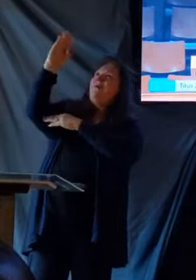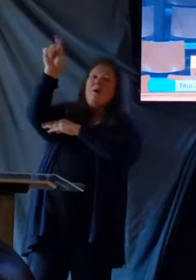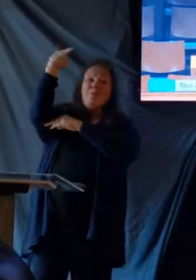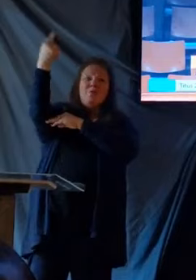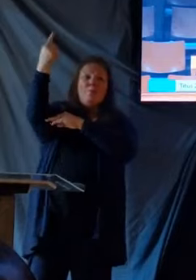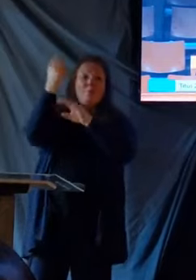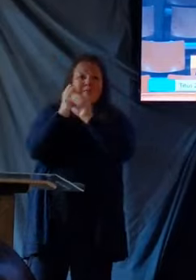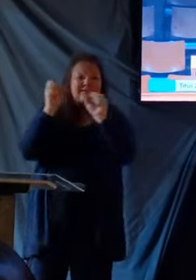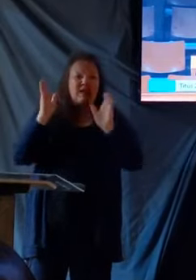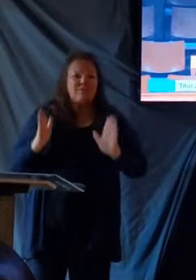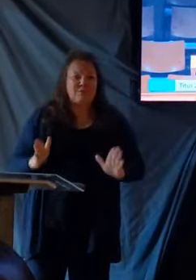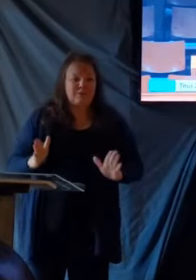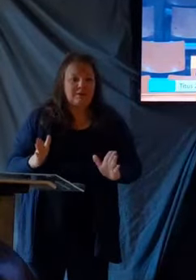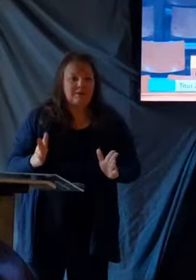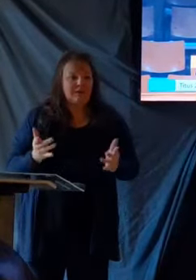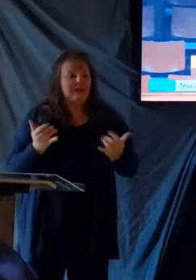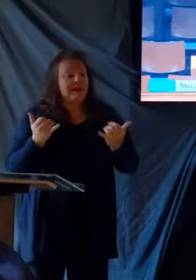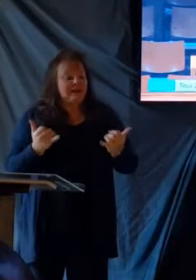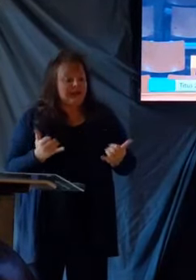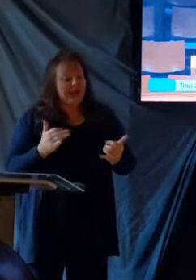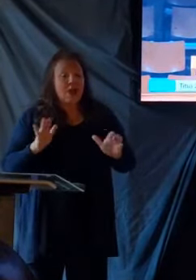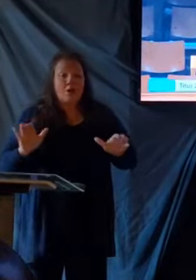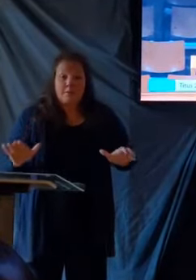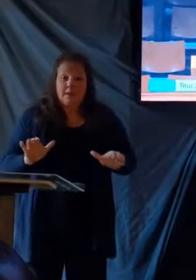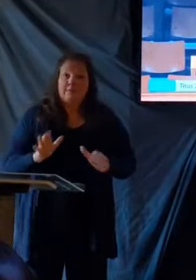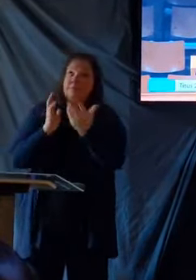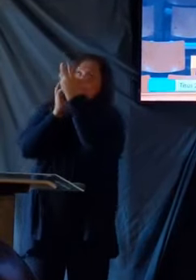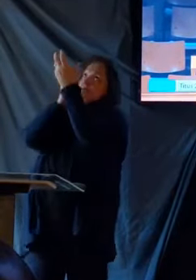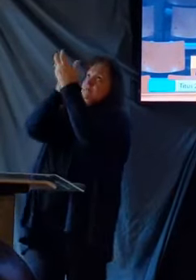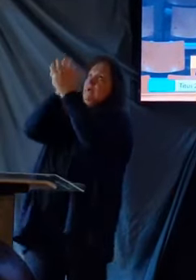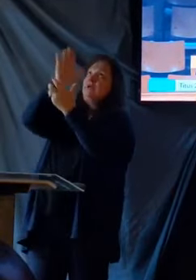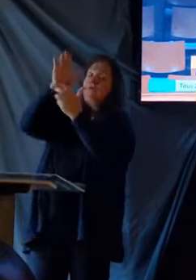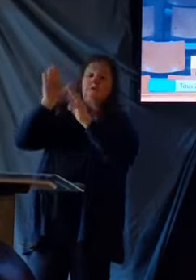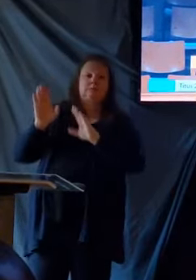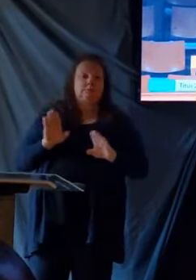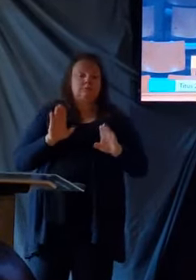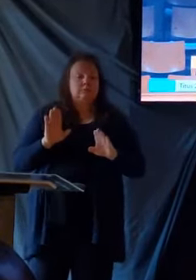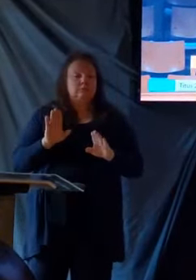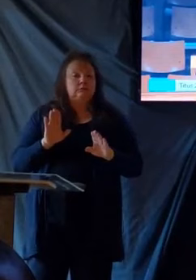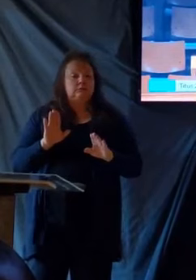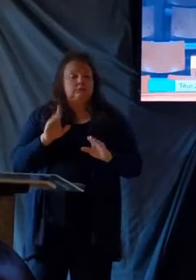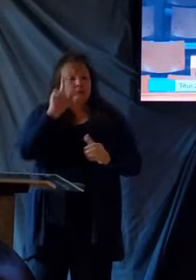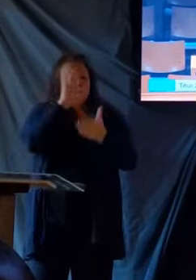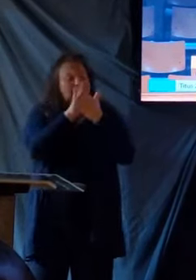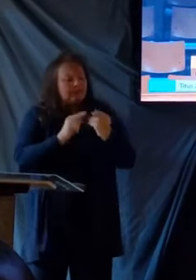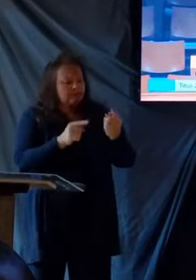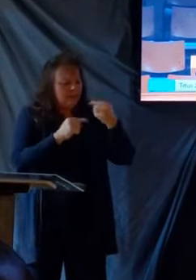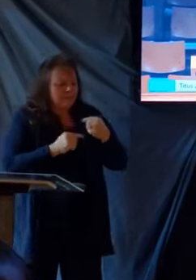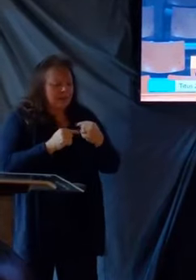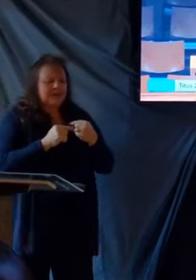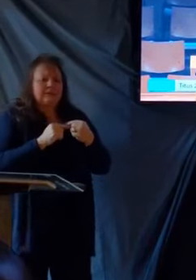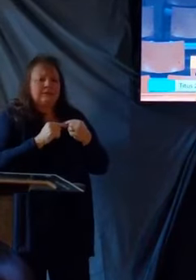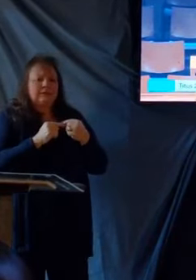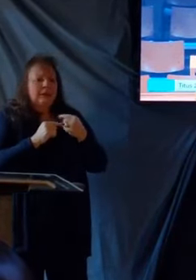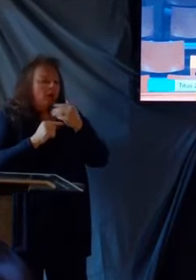Savior. Now your conduct must conform to godliness. So believers will go back to the opening chapter